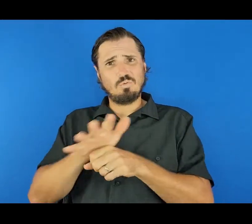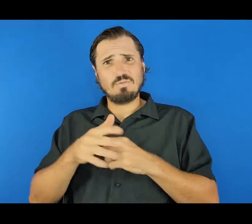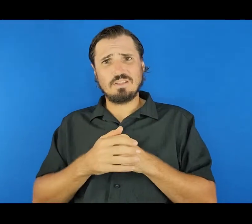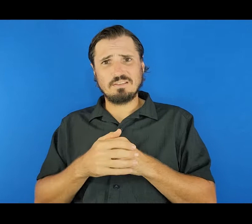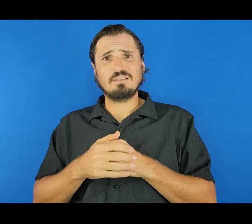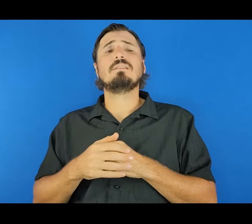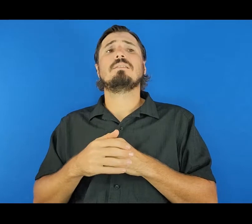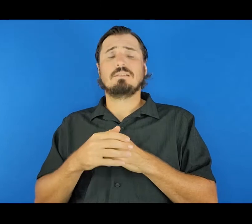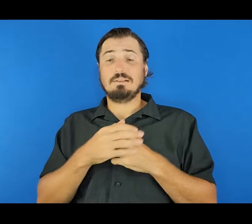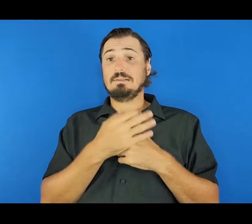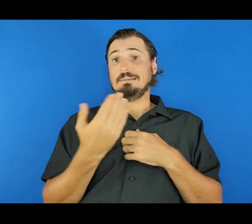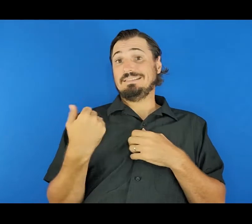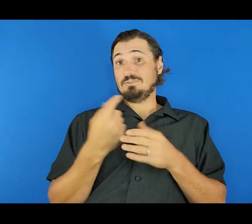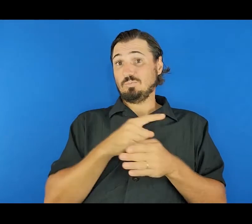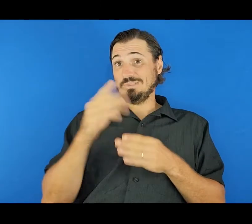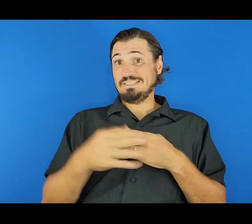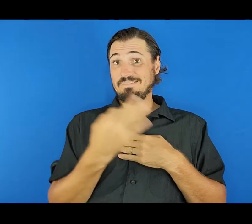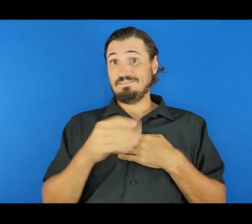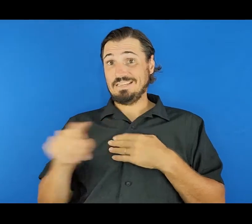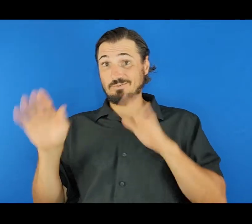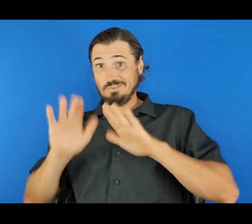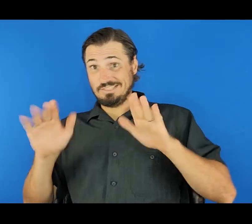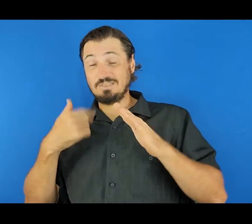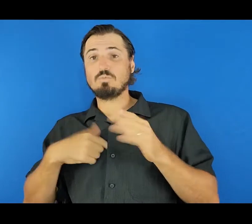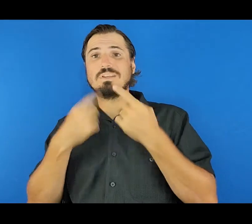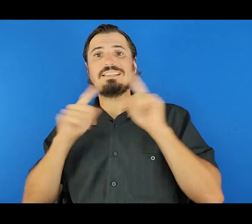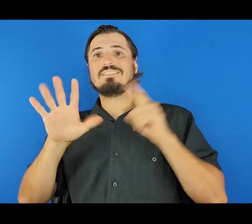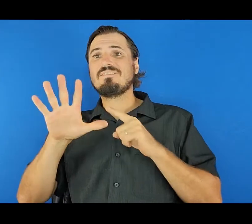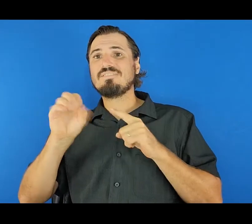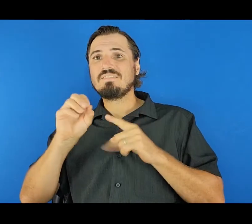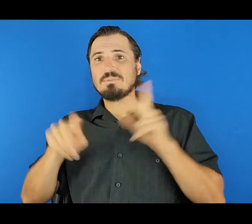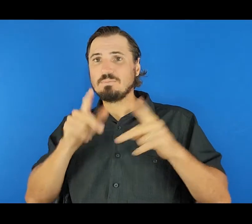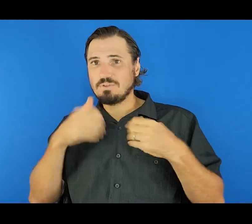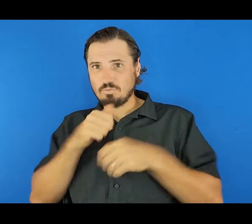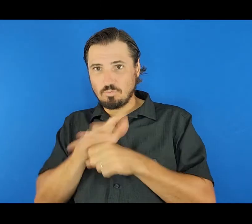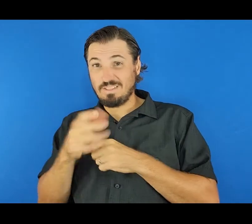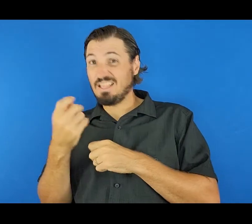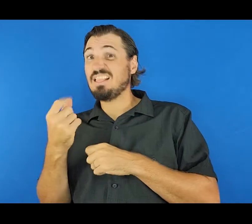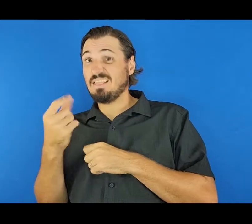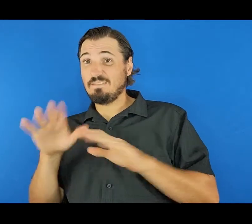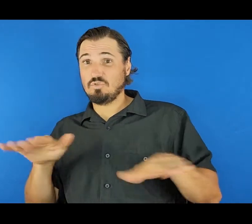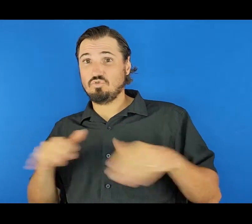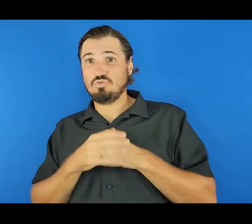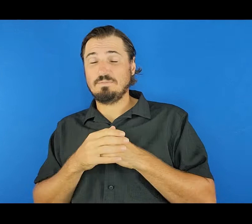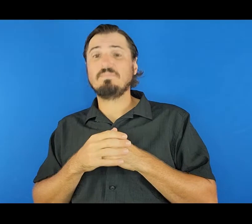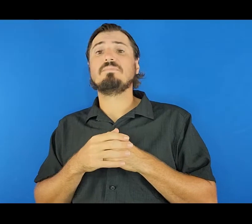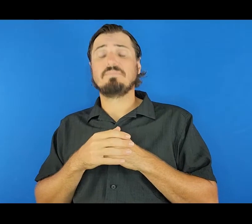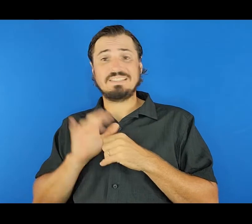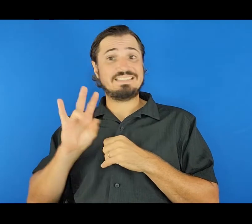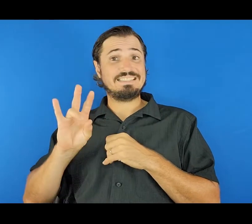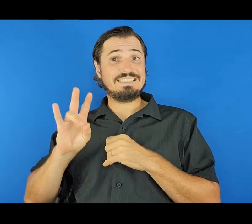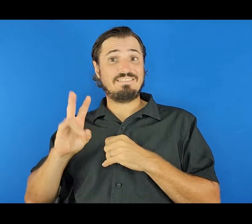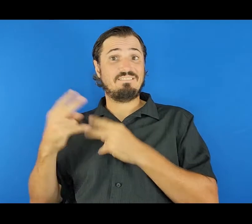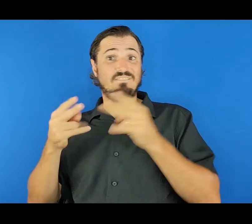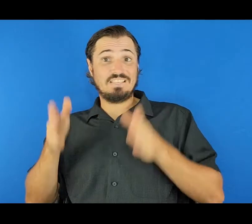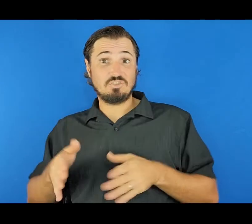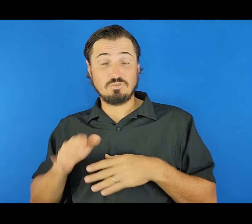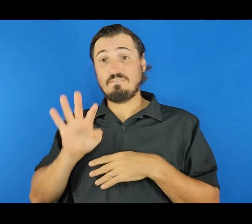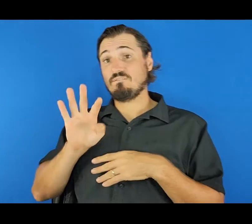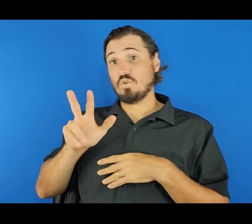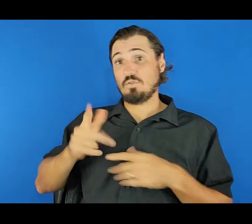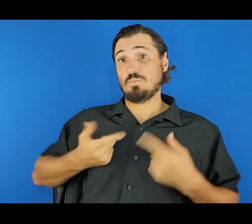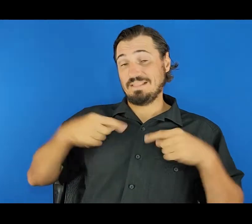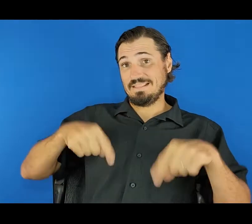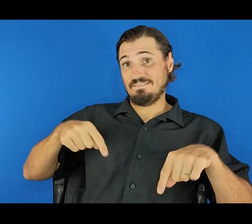this disease. Over the weekend, from Friday through Sunday, we reported a total of 50 cases. 11 of them are children. The cases